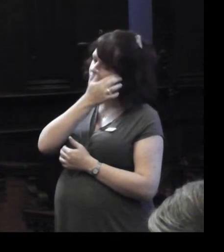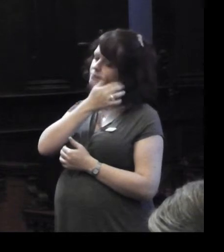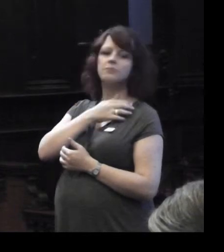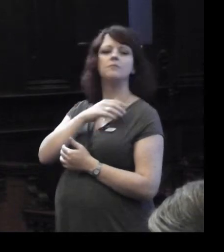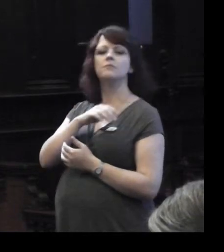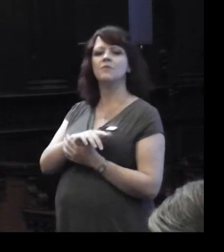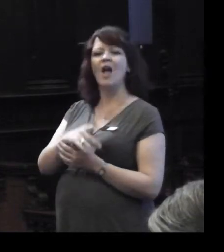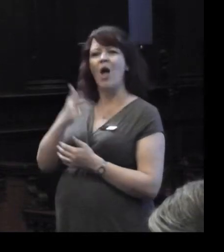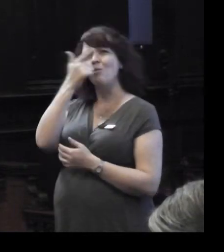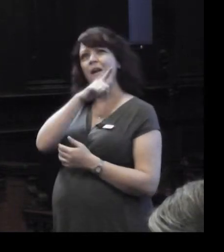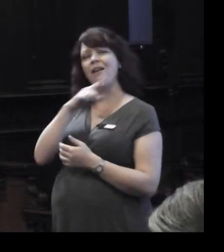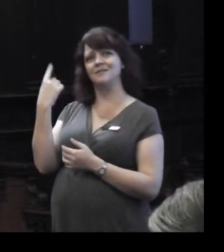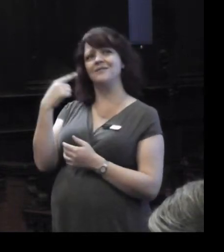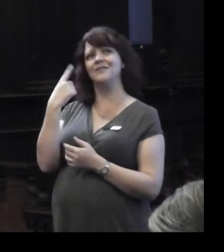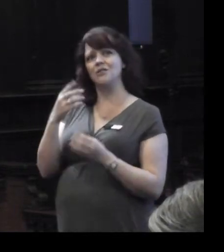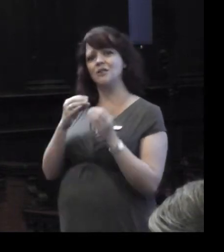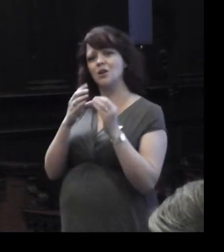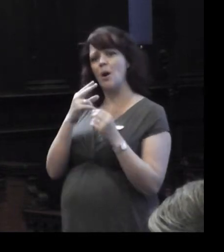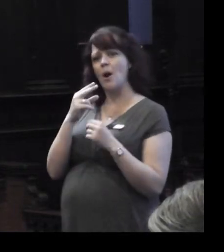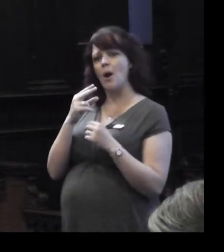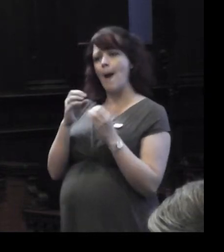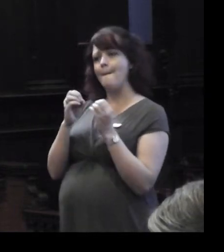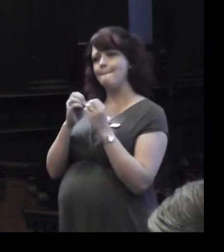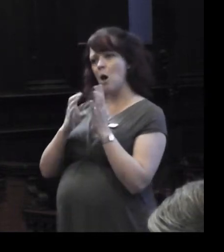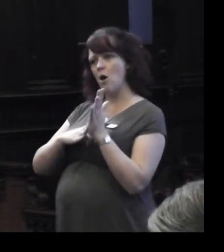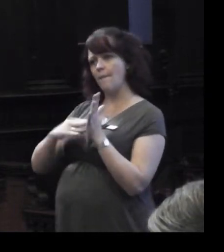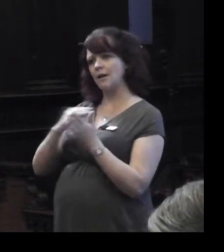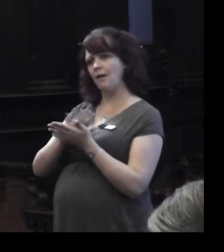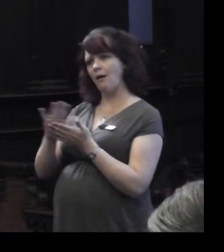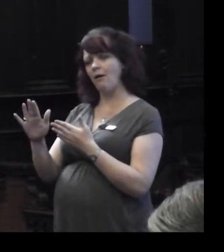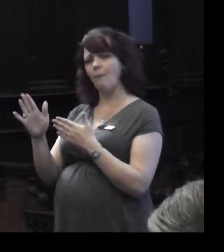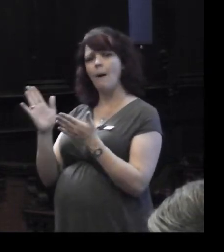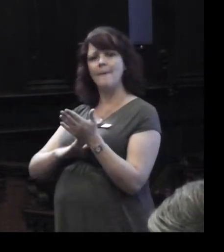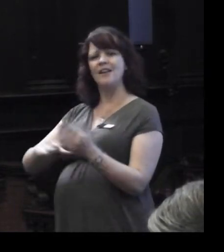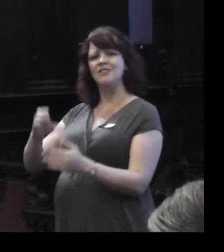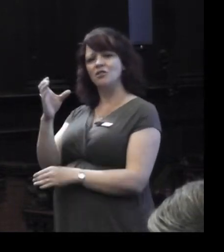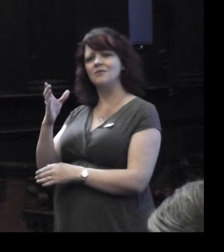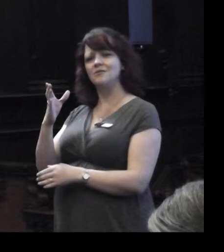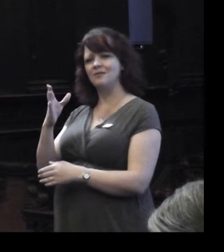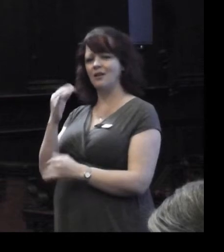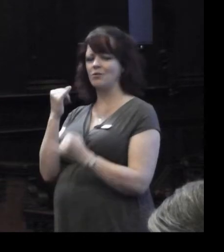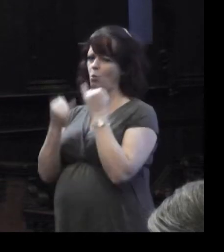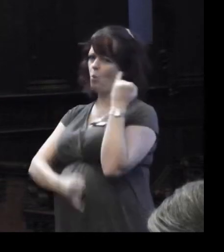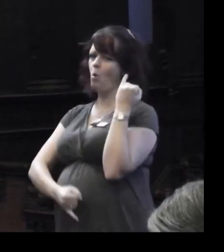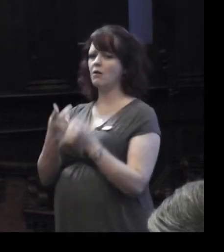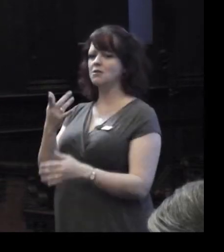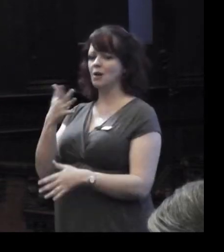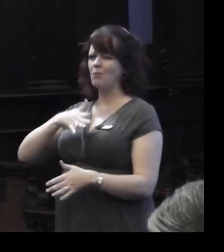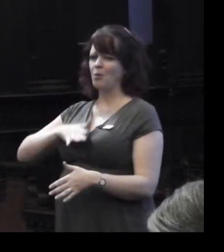London, Birmingham and Manchester, and through early intervention, we plan to keep it that way.